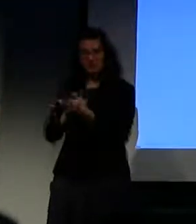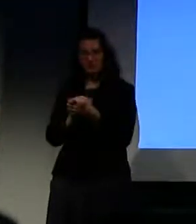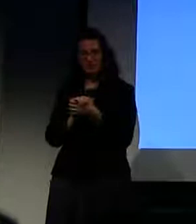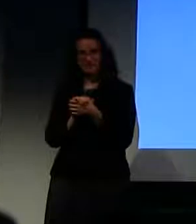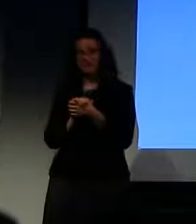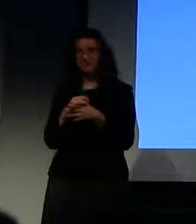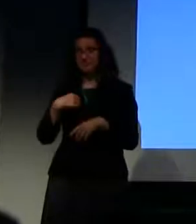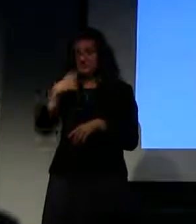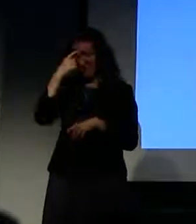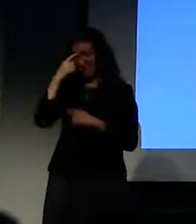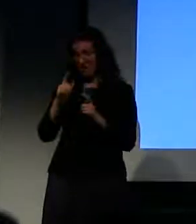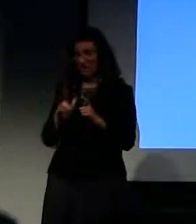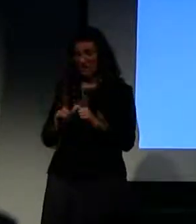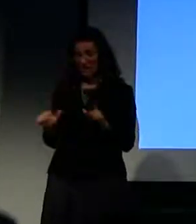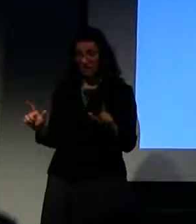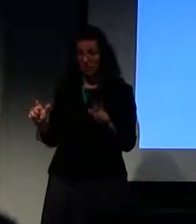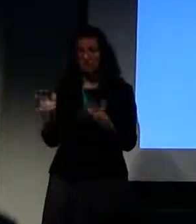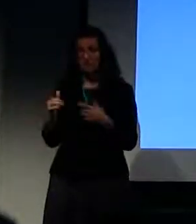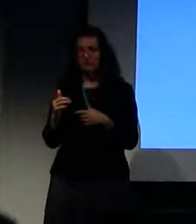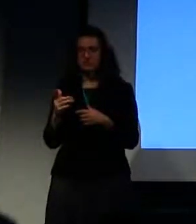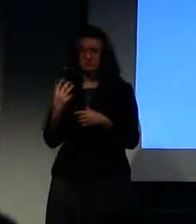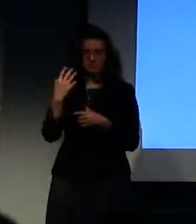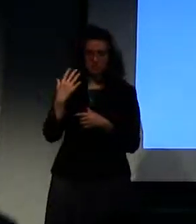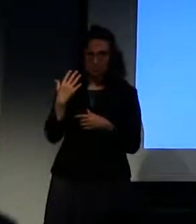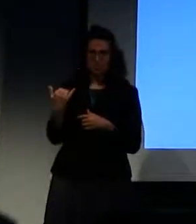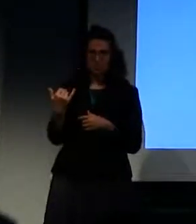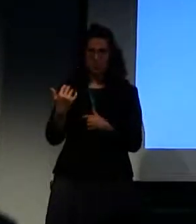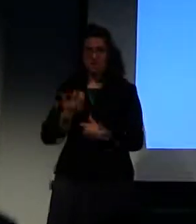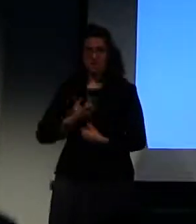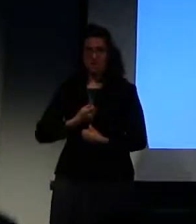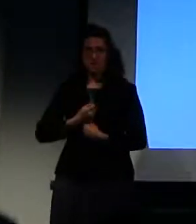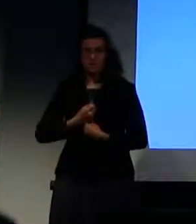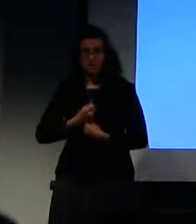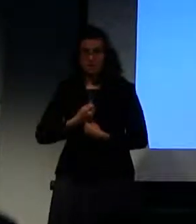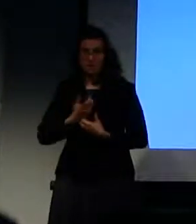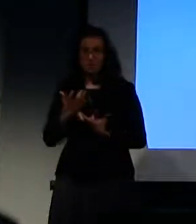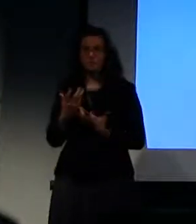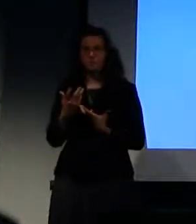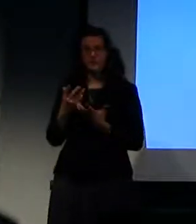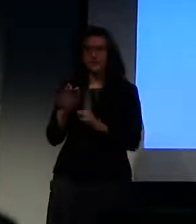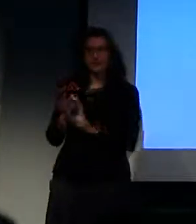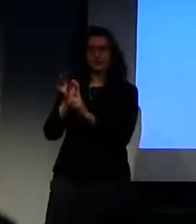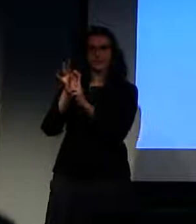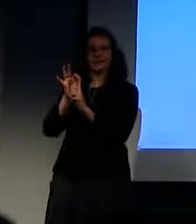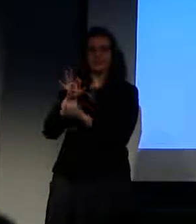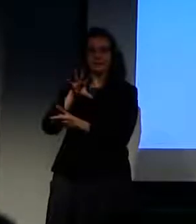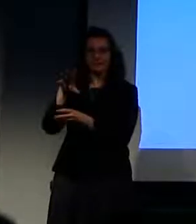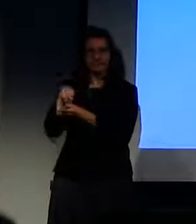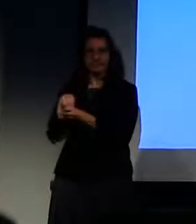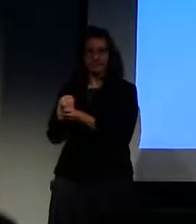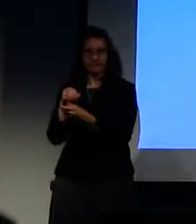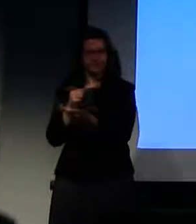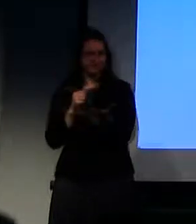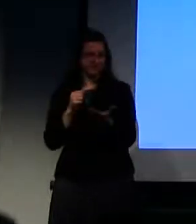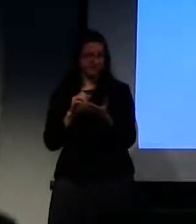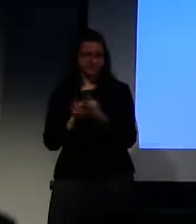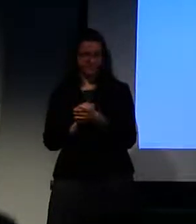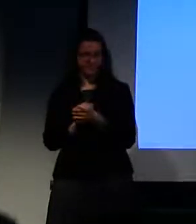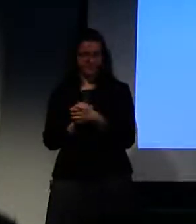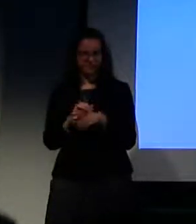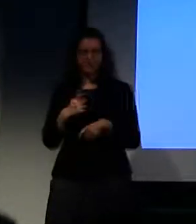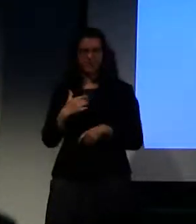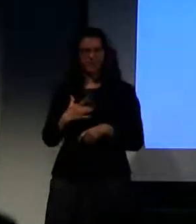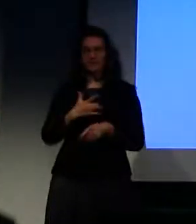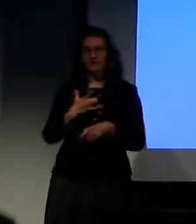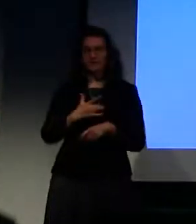is a part of this and why poetry is a unique aspect to this is that I feel that